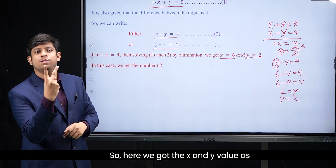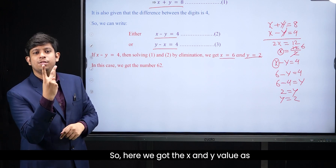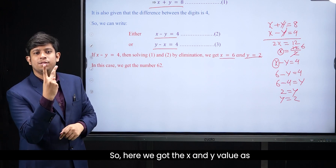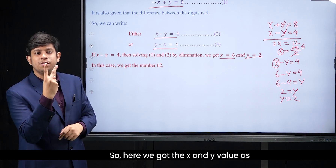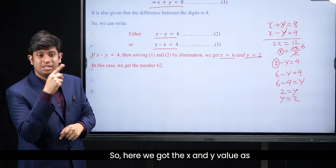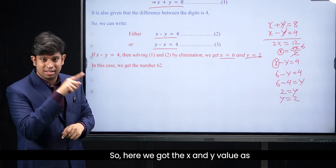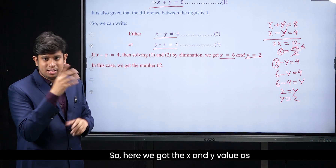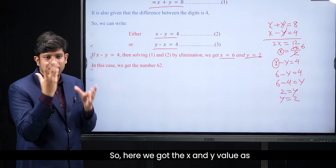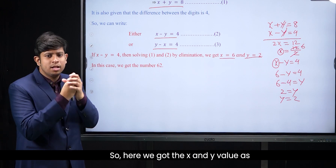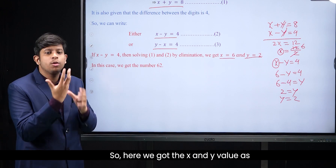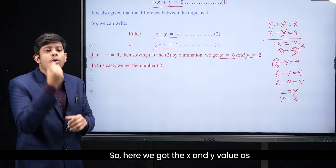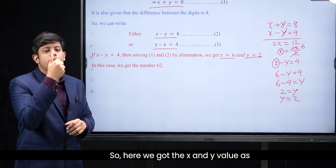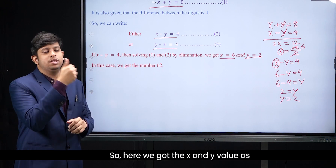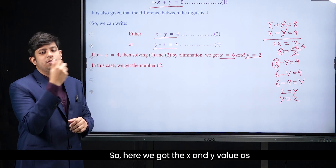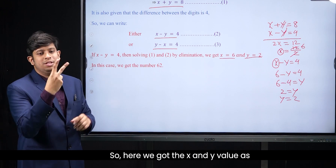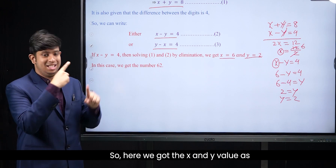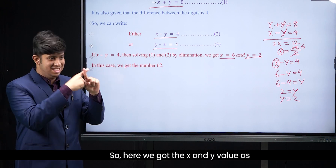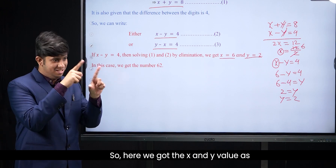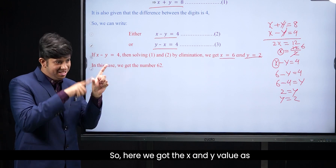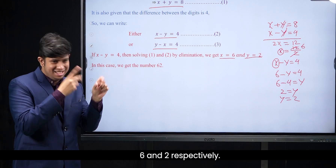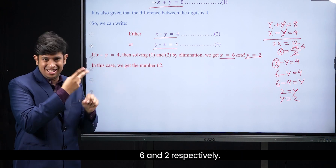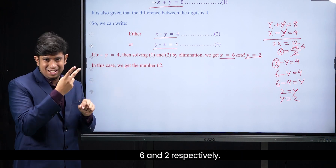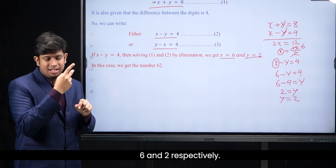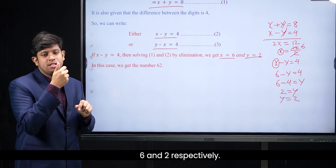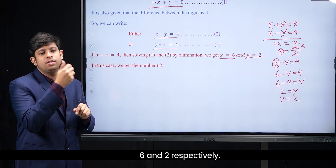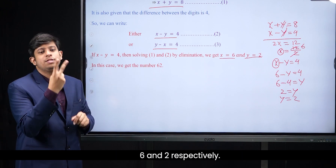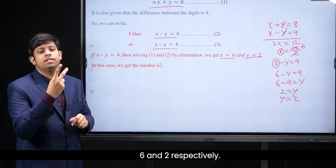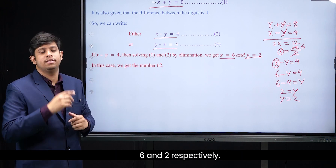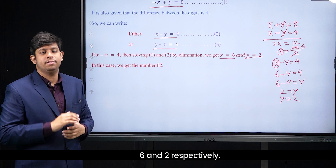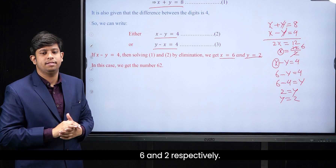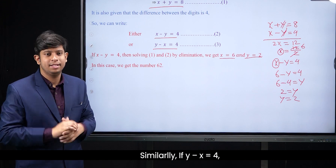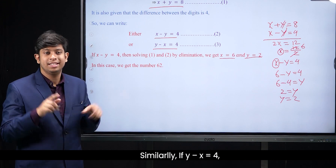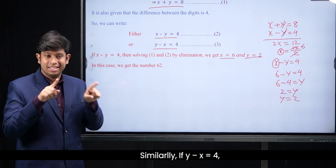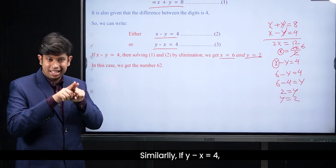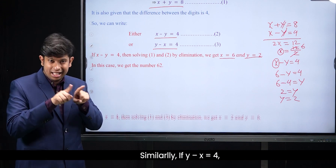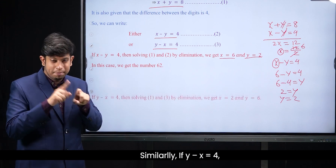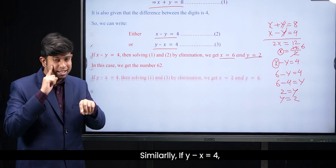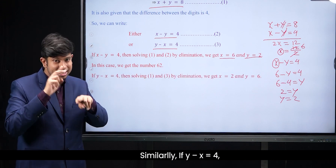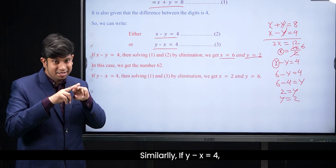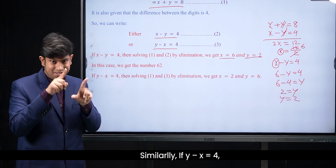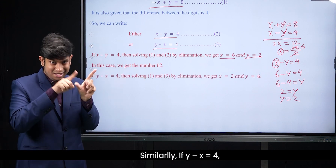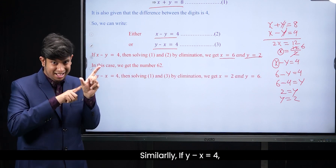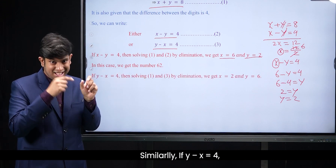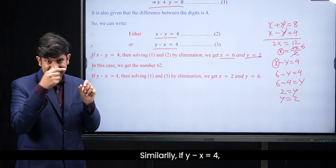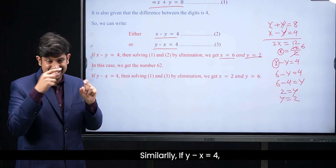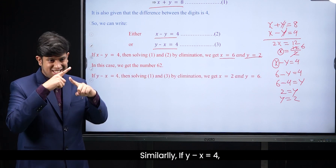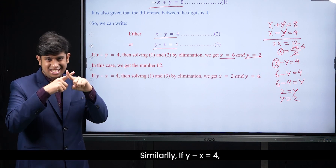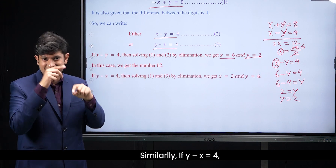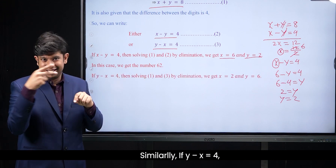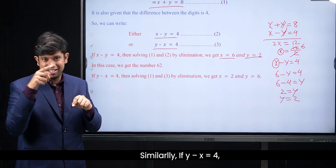So here we got the x and y value as 6 and 2 respectively. Similarly, if y minus x is equal to